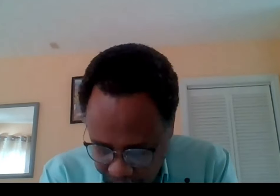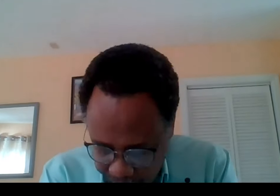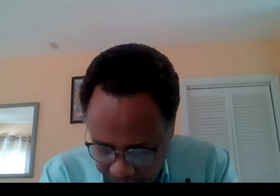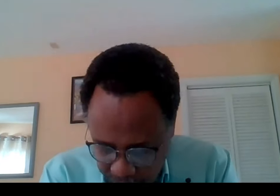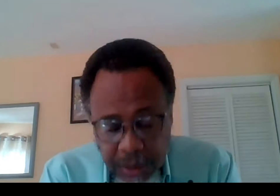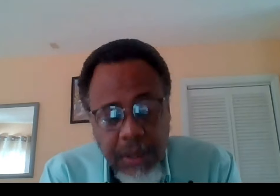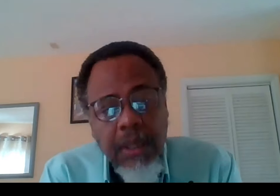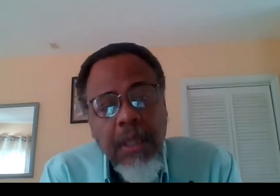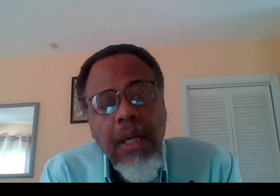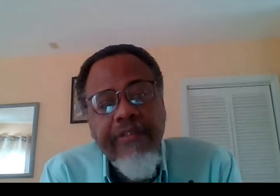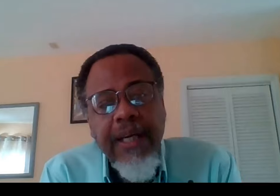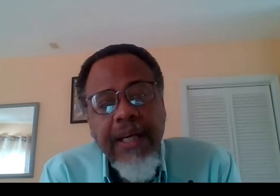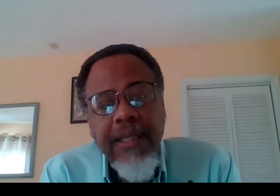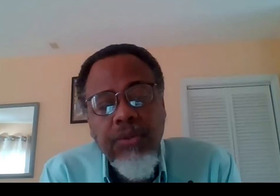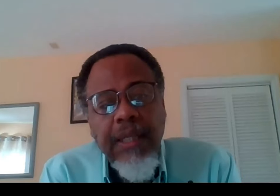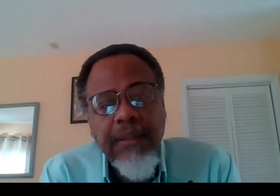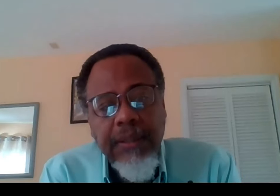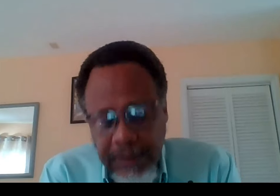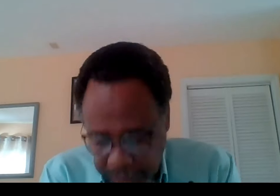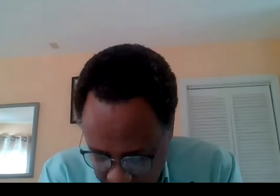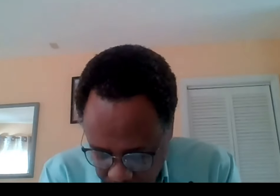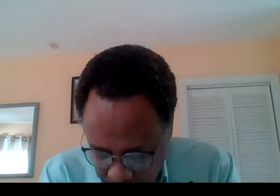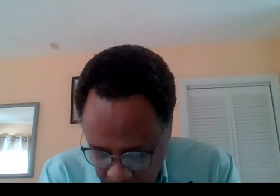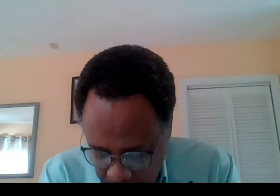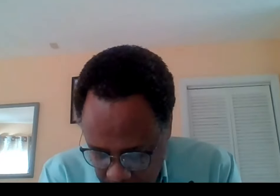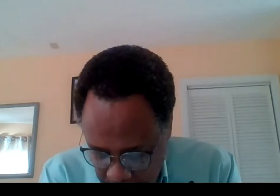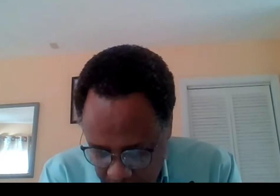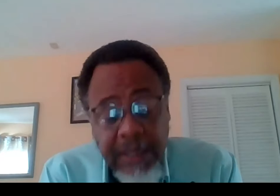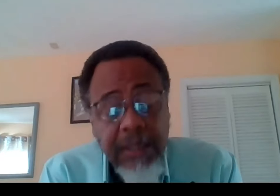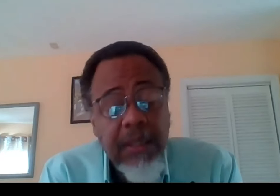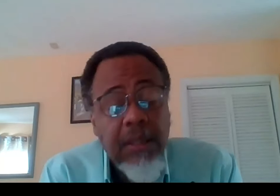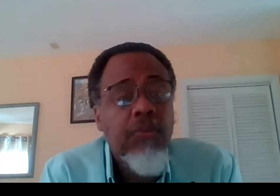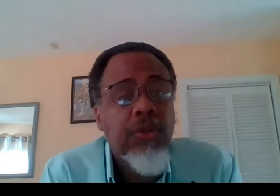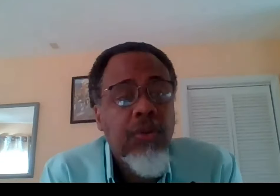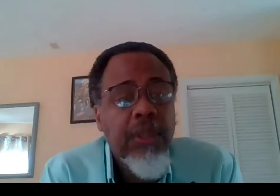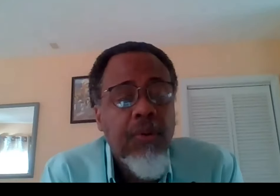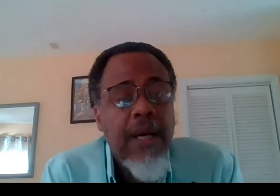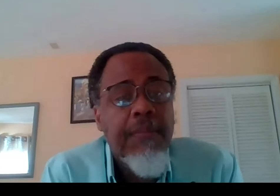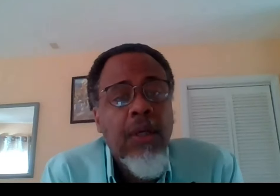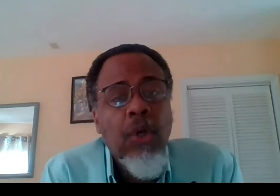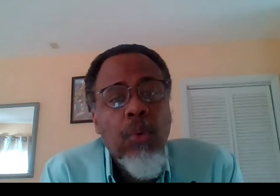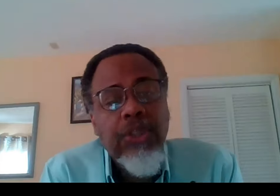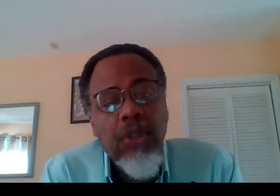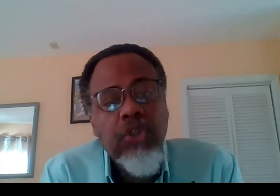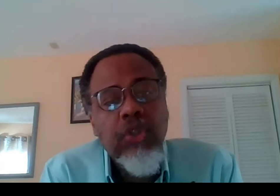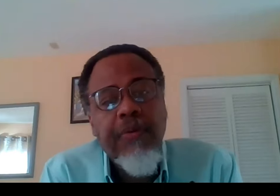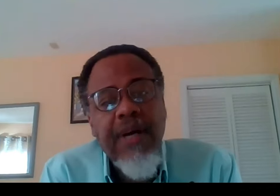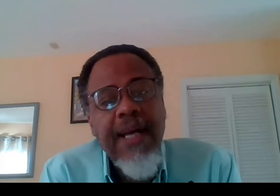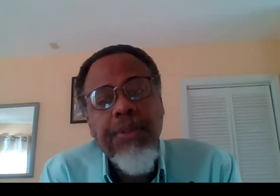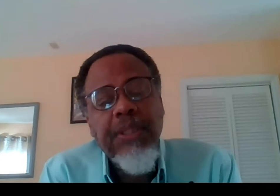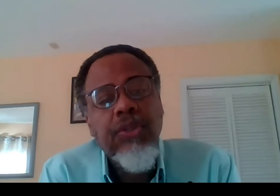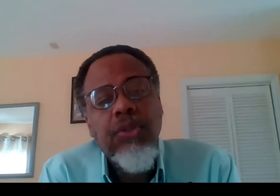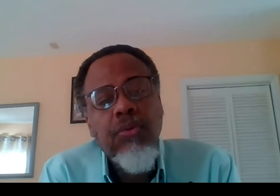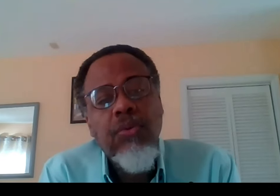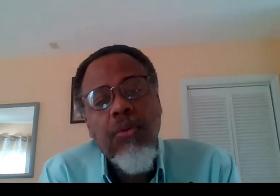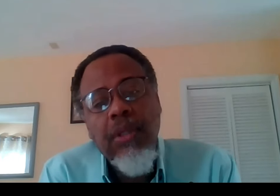students. And finally, in 2016, the ministry implemented a homeschooling program, which also provides persons